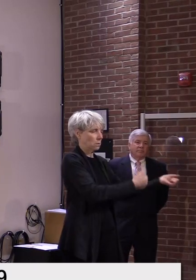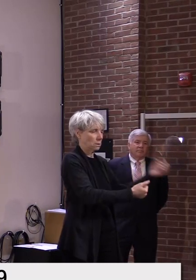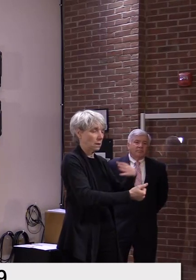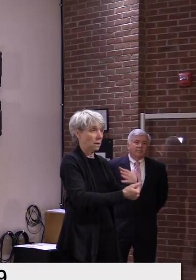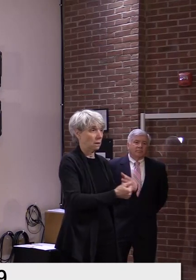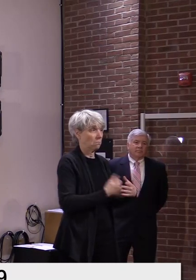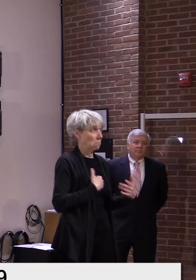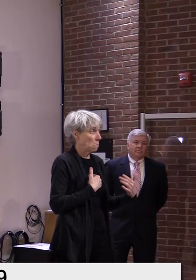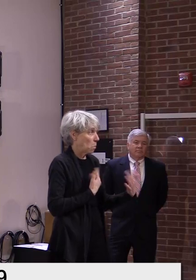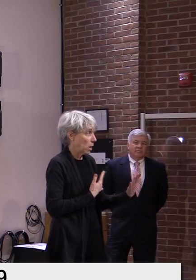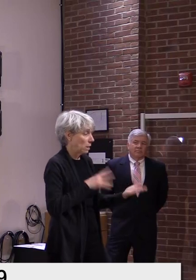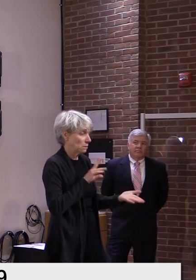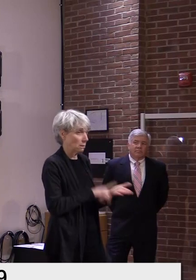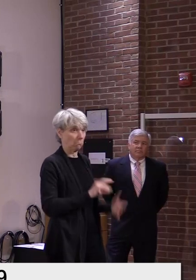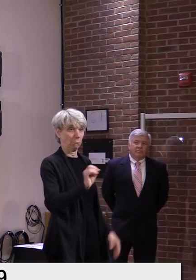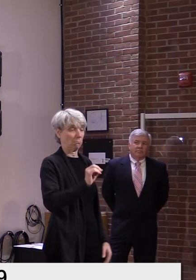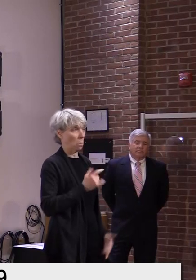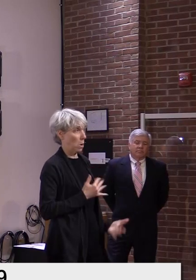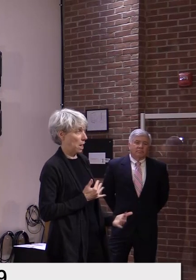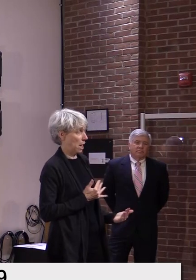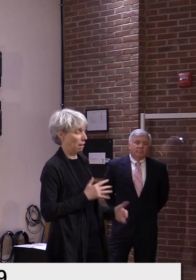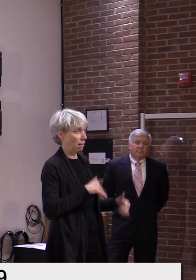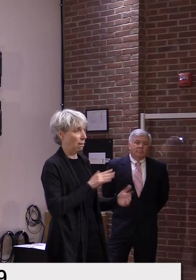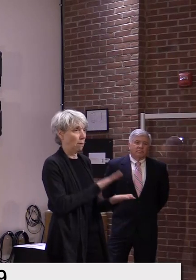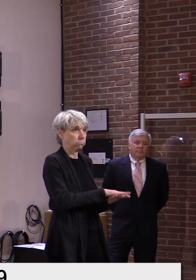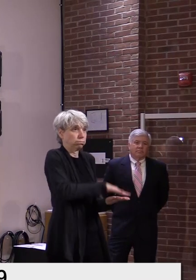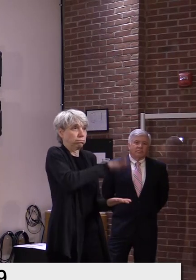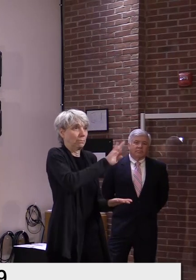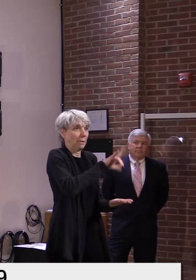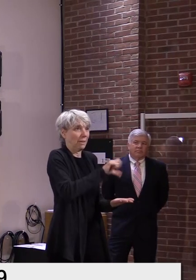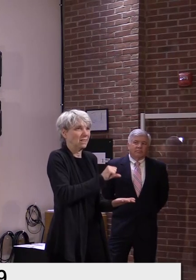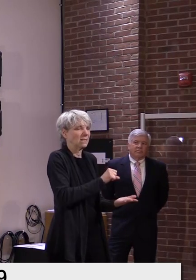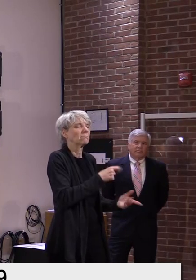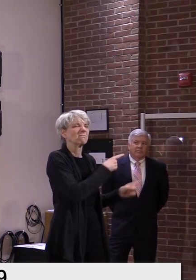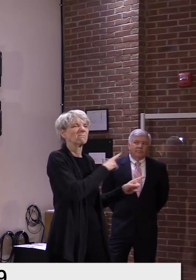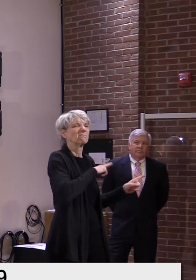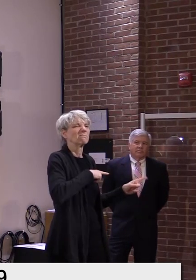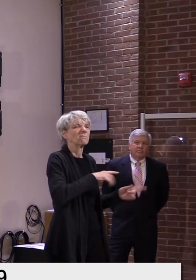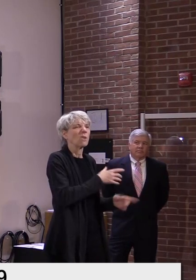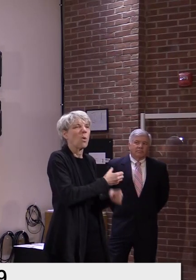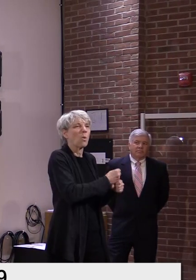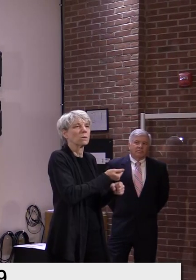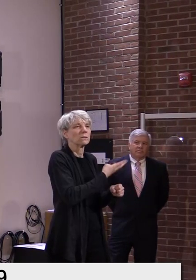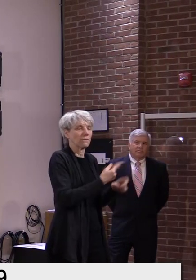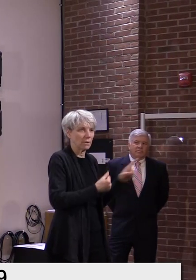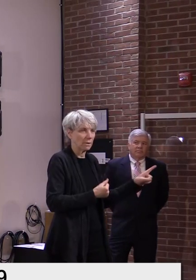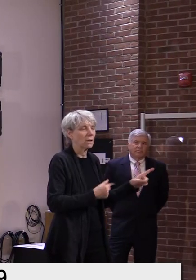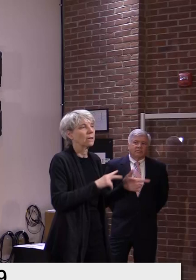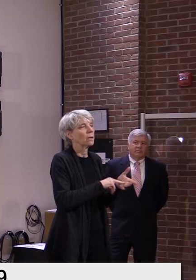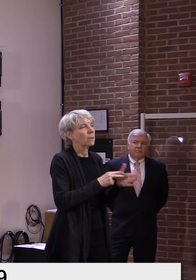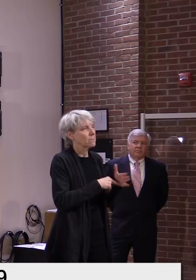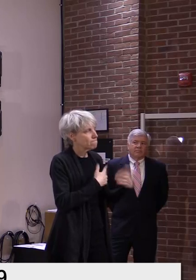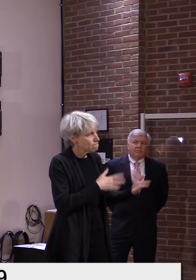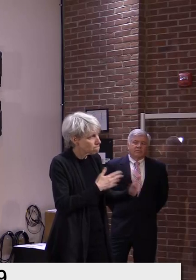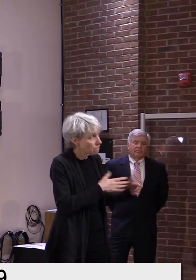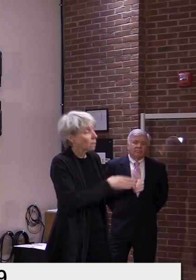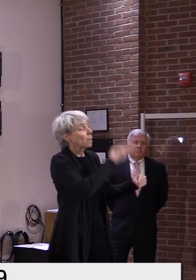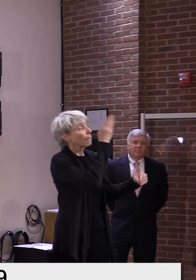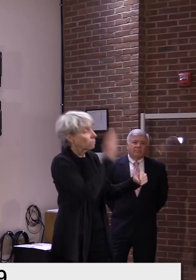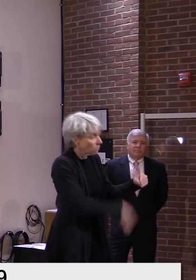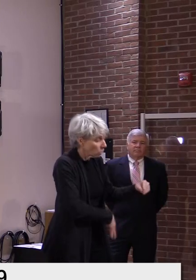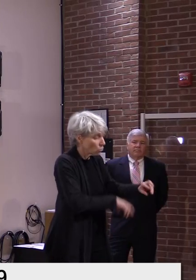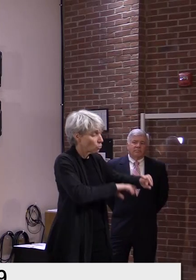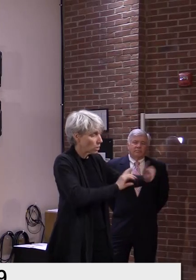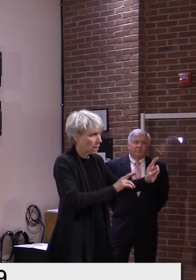awaiting my signature in my office at this point. So we expect there are going to be at least a